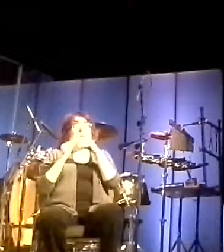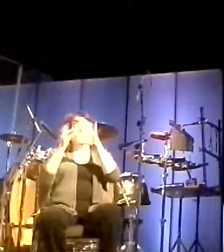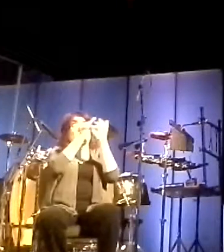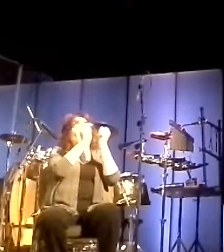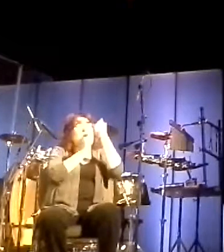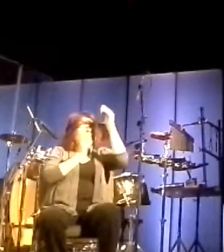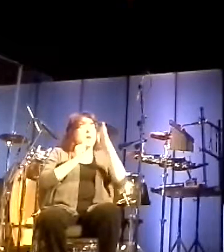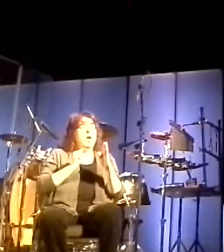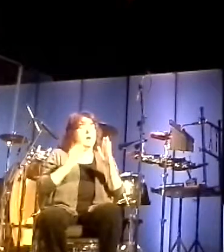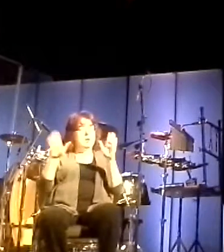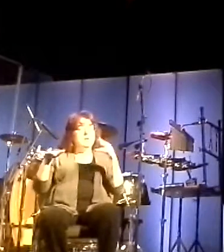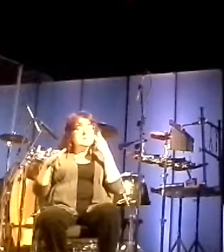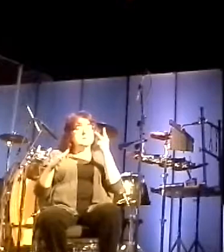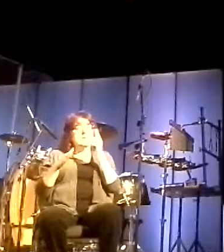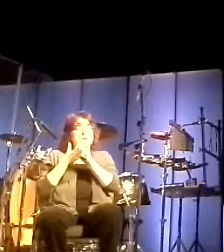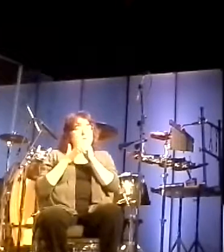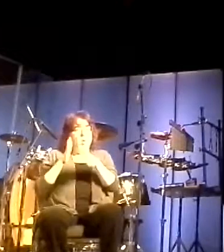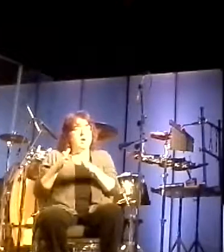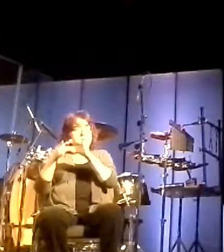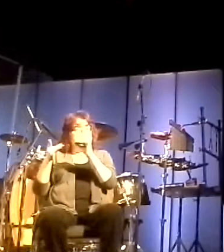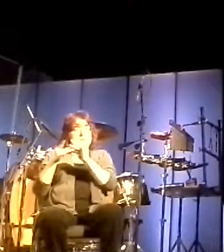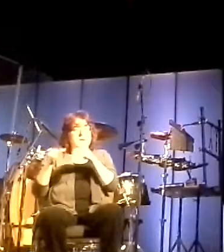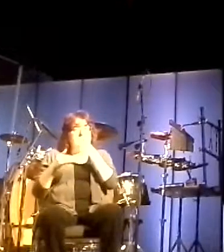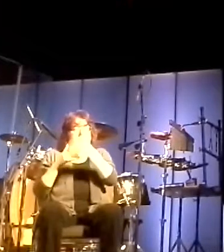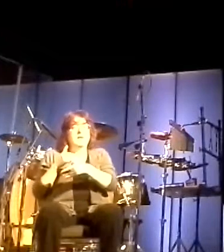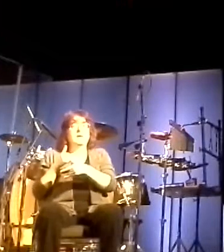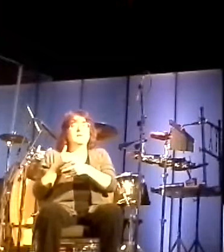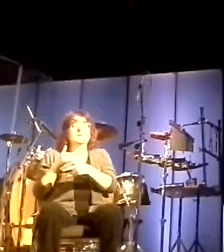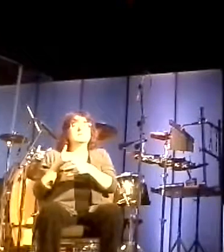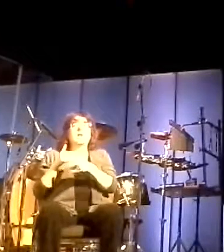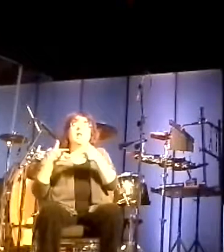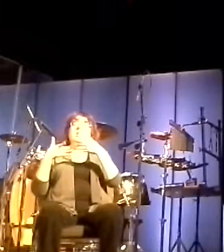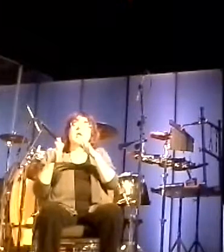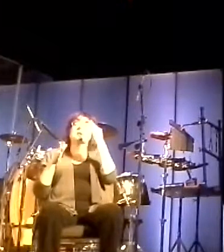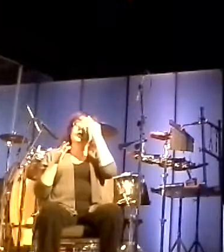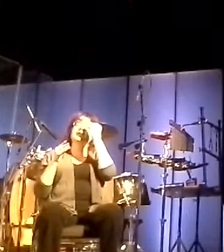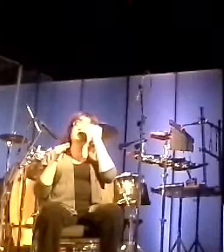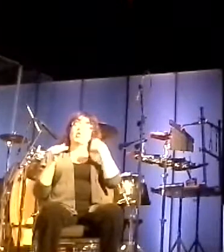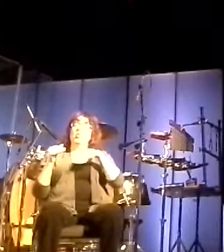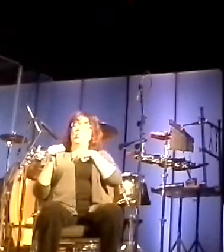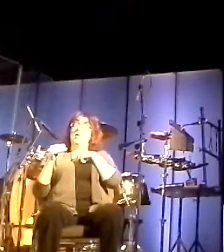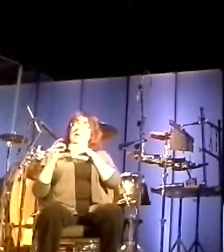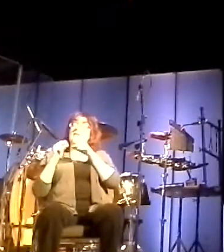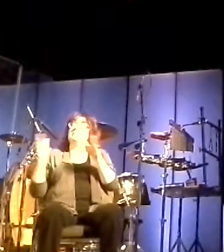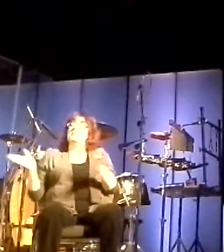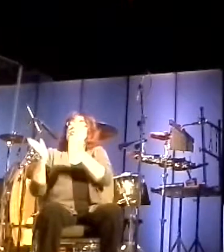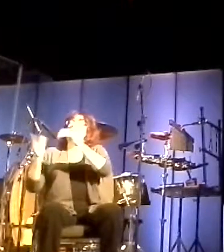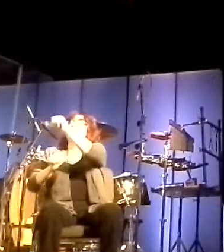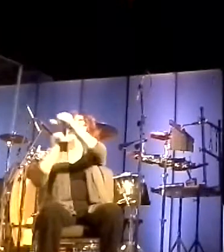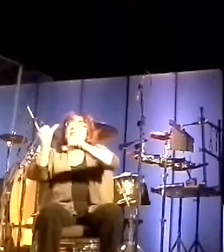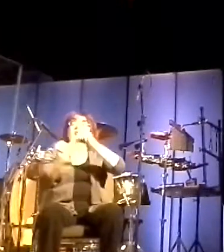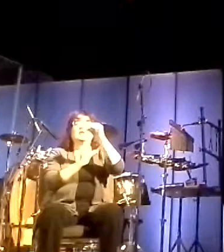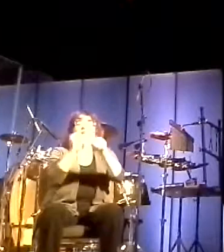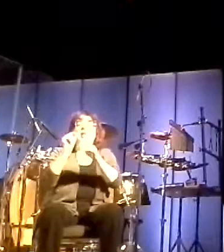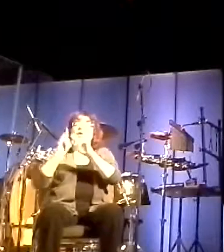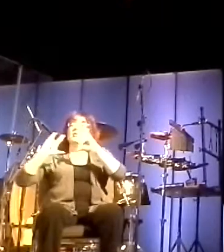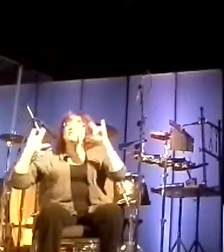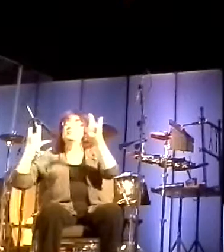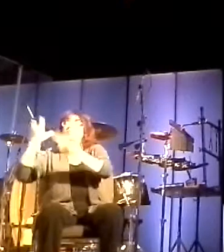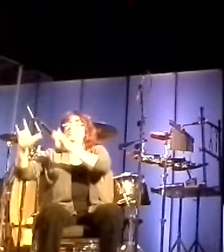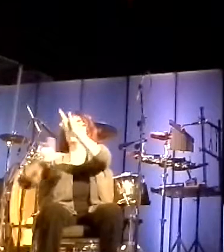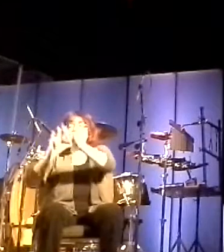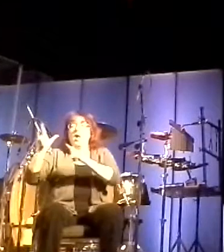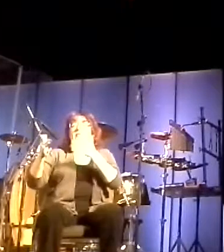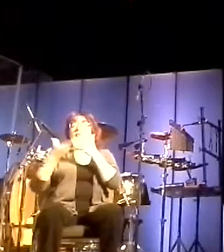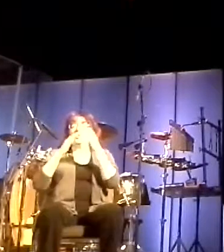with God. And watch what the writer of Hebrews says next. Check this out. And let us consider how we may spur one another on to love and